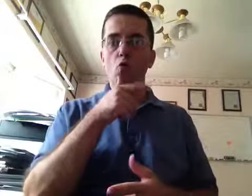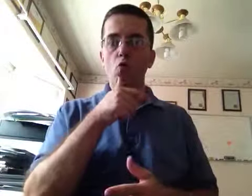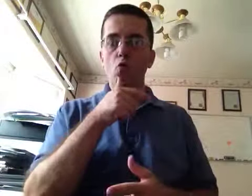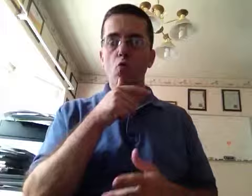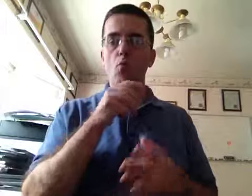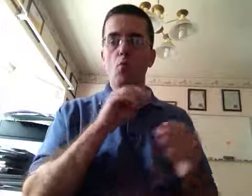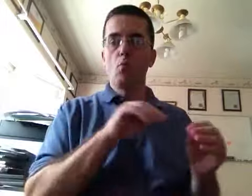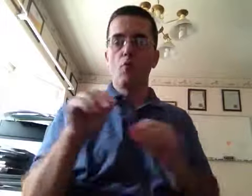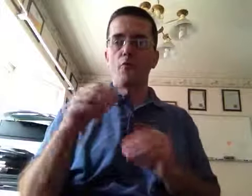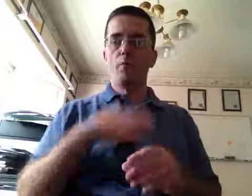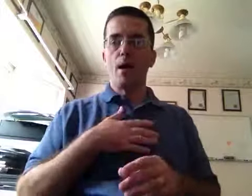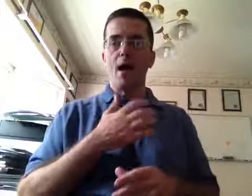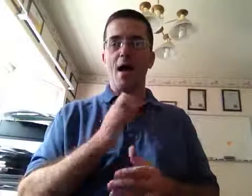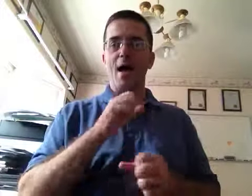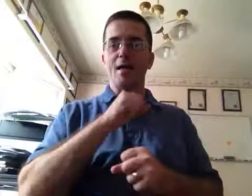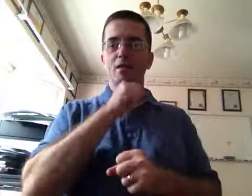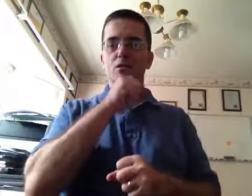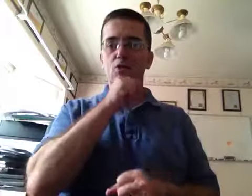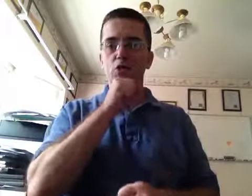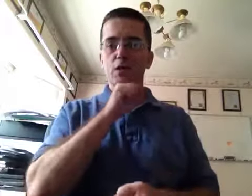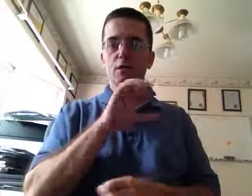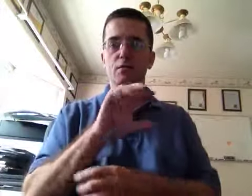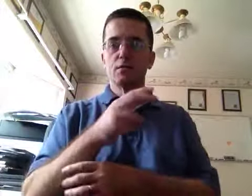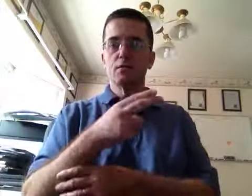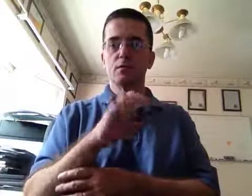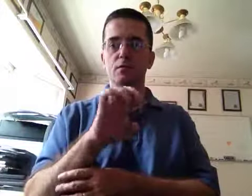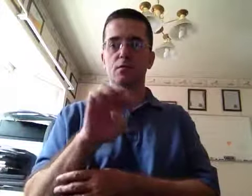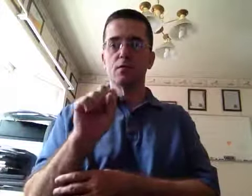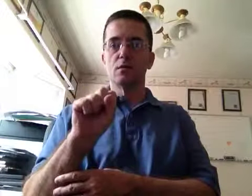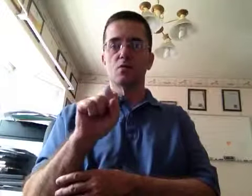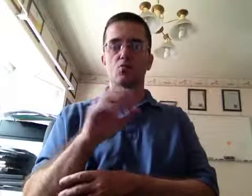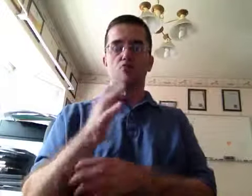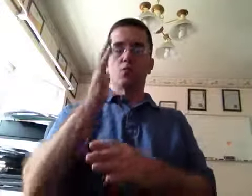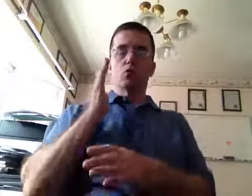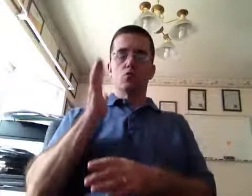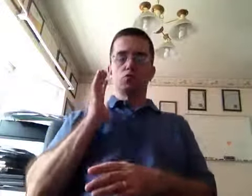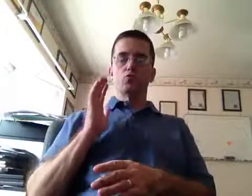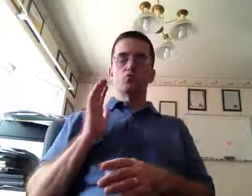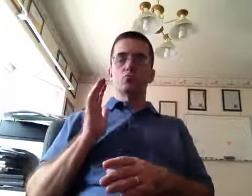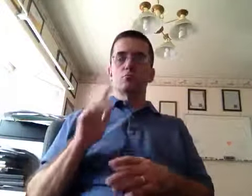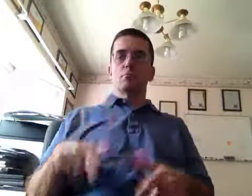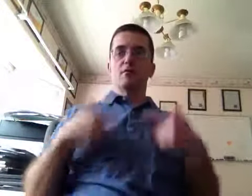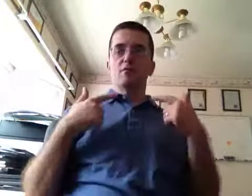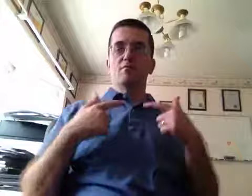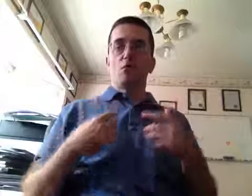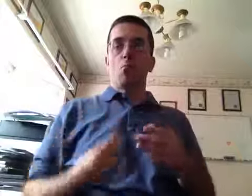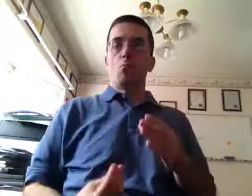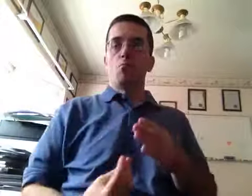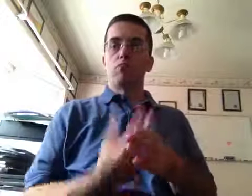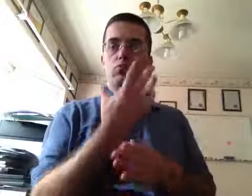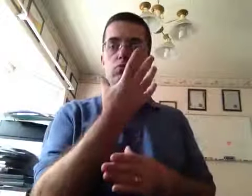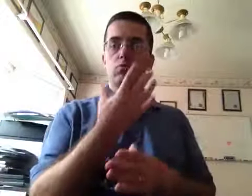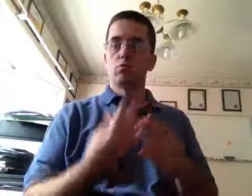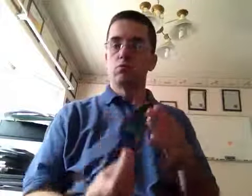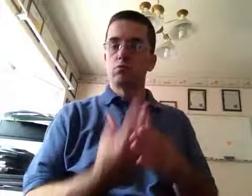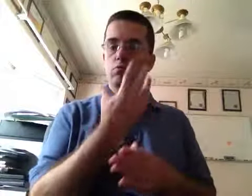that was so grotesquely prosperous, I mean that in a good way,